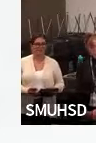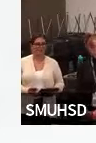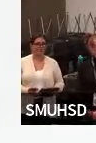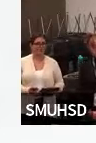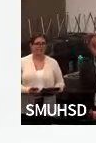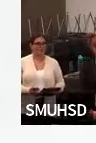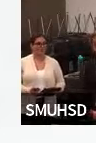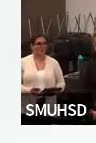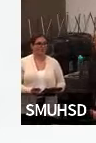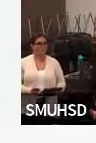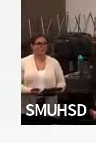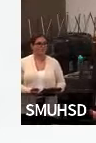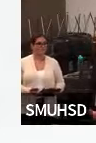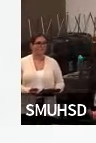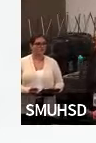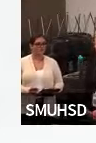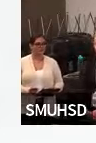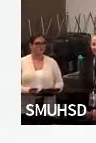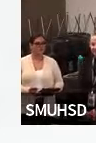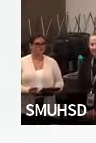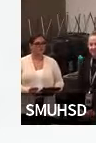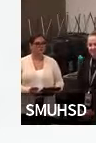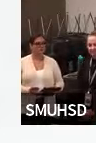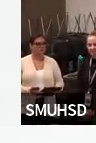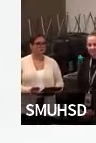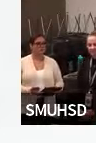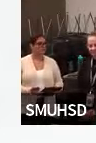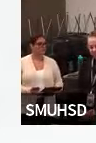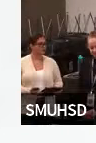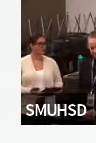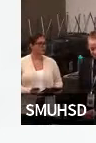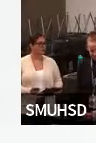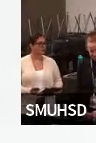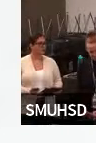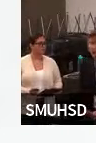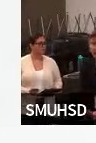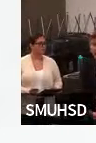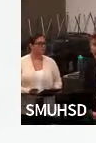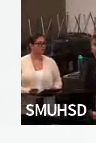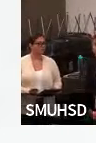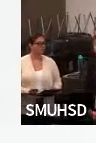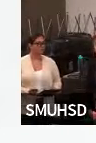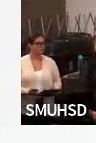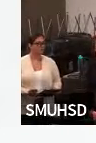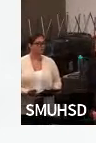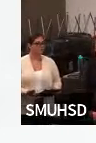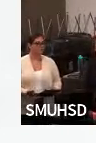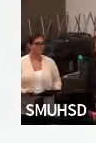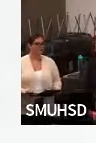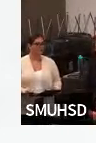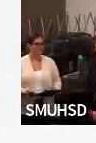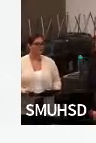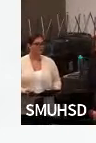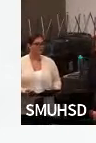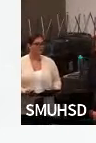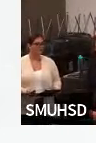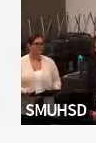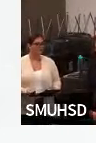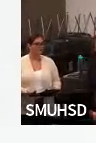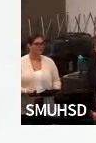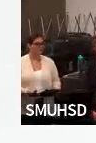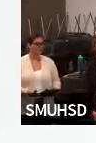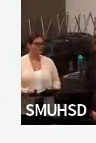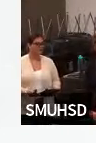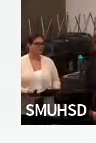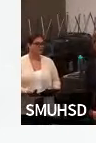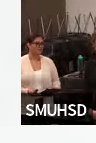actually, much like with Parent Connect, asked to continue meeting with each other on a monthly basis. So the thing that they loved about it